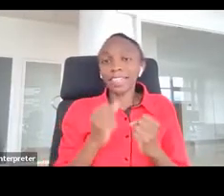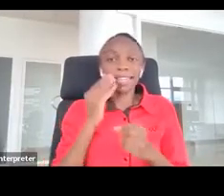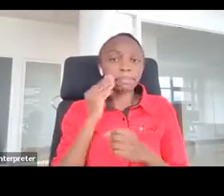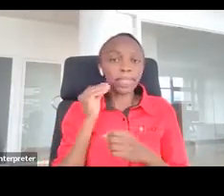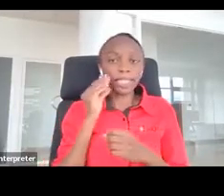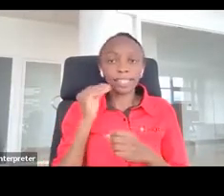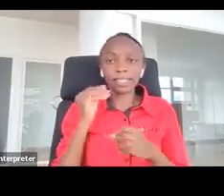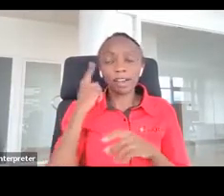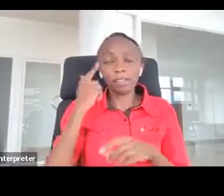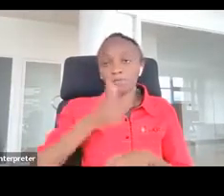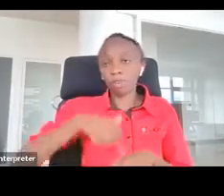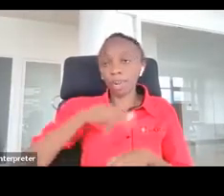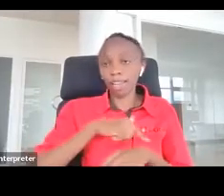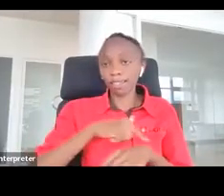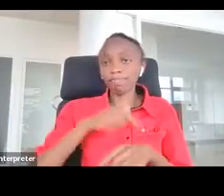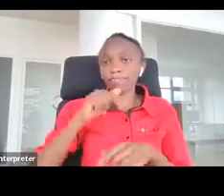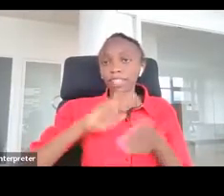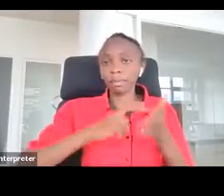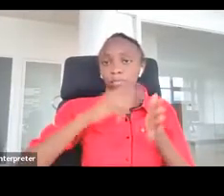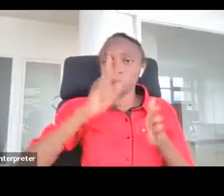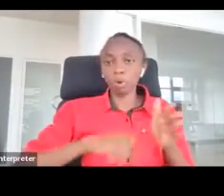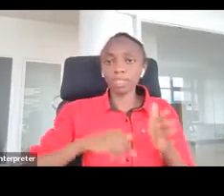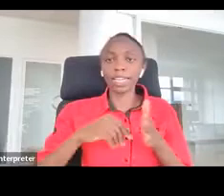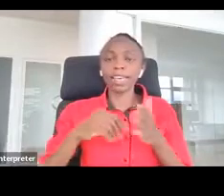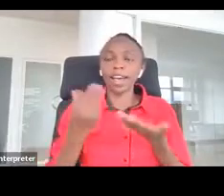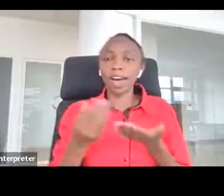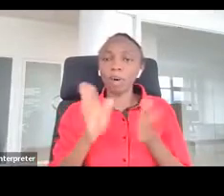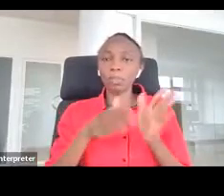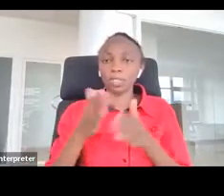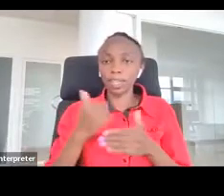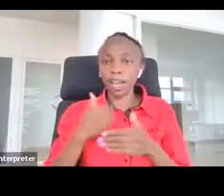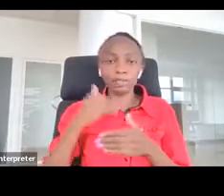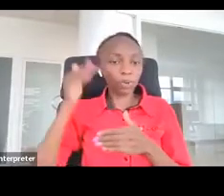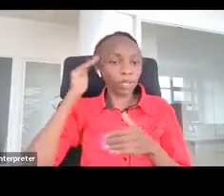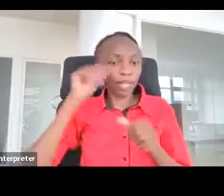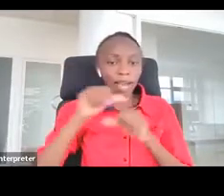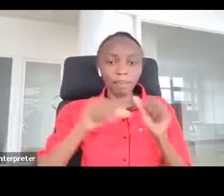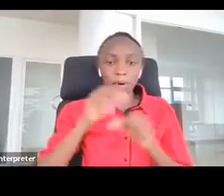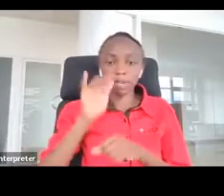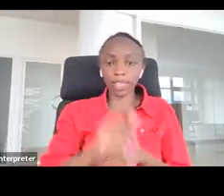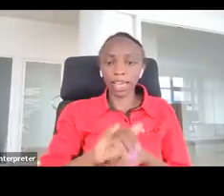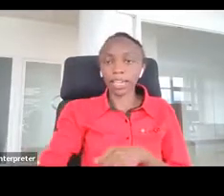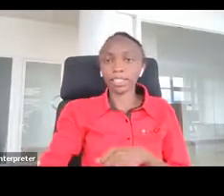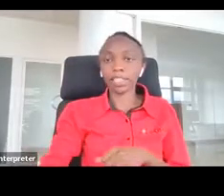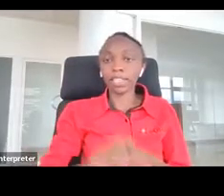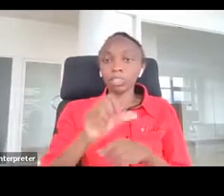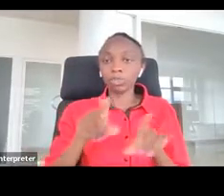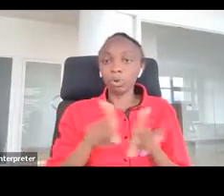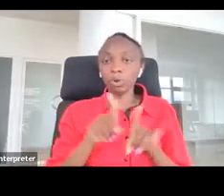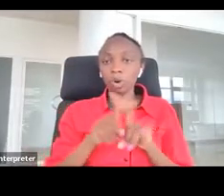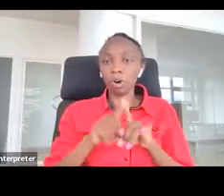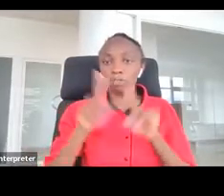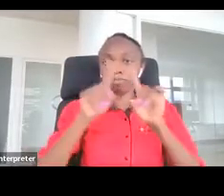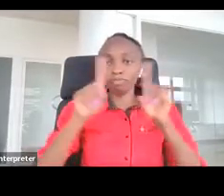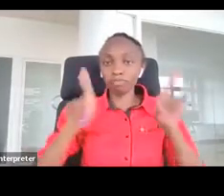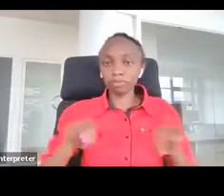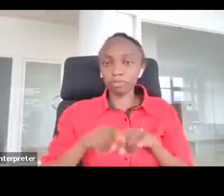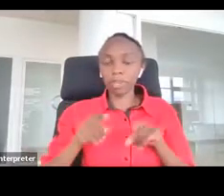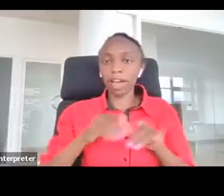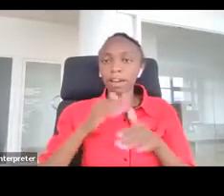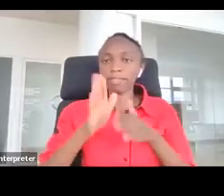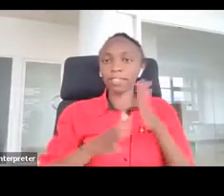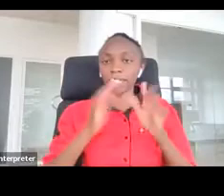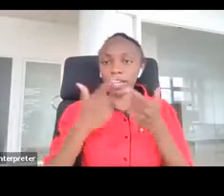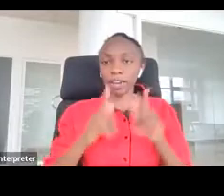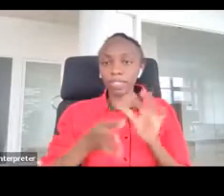to just be able to hear them out. So on our screen is our sign language interpreter, Susan, and she